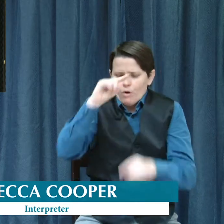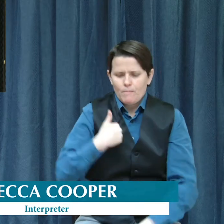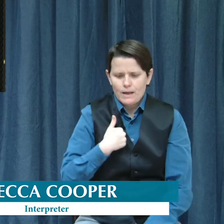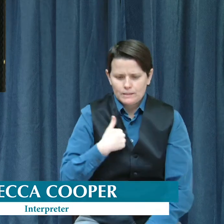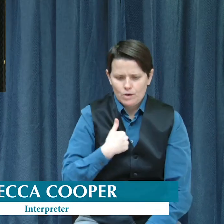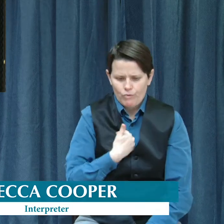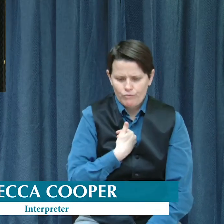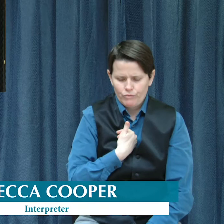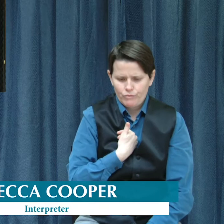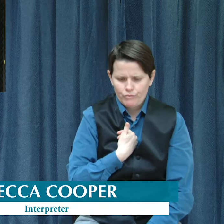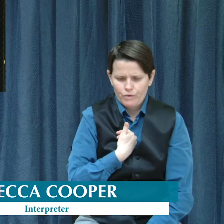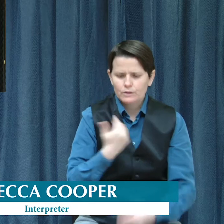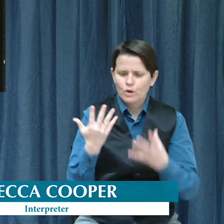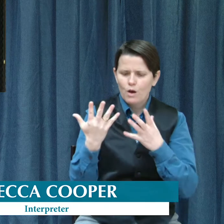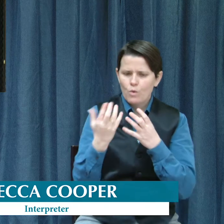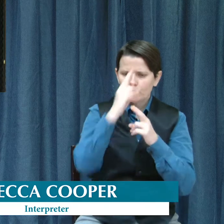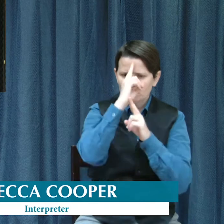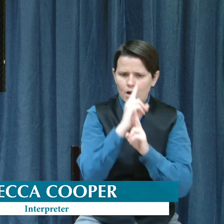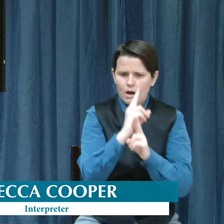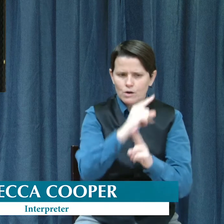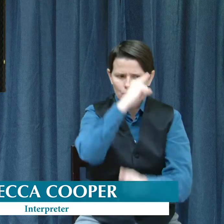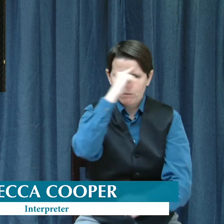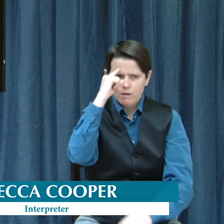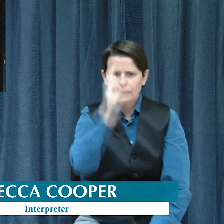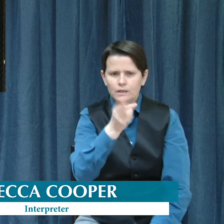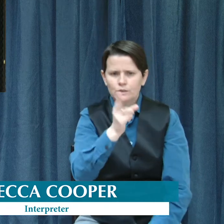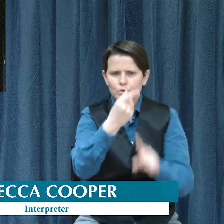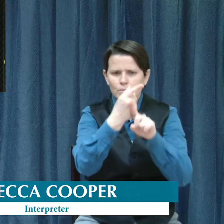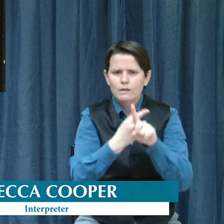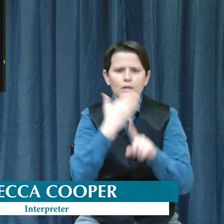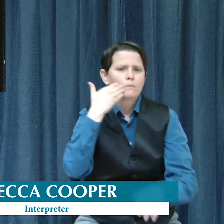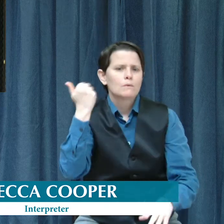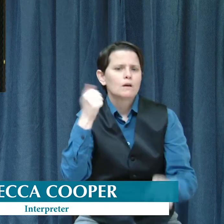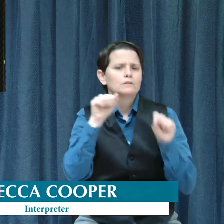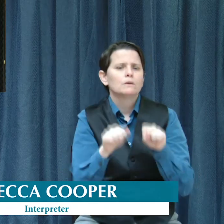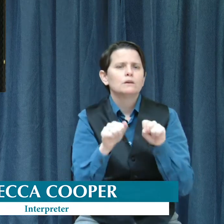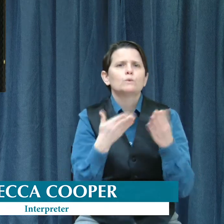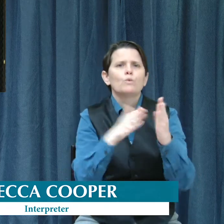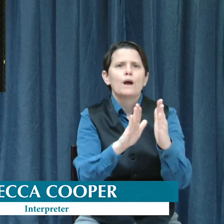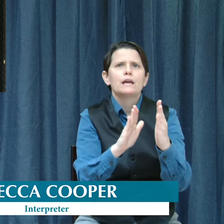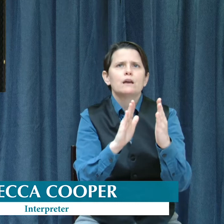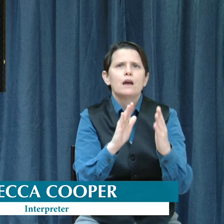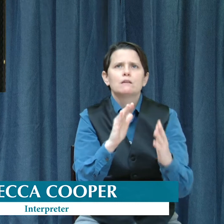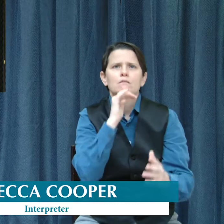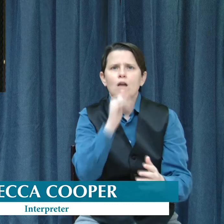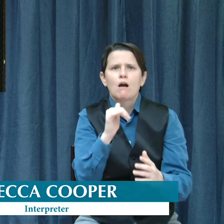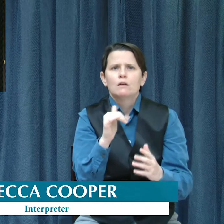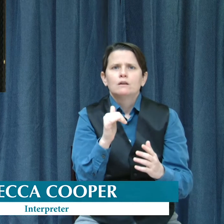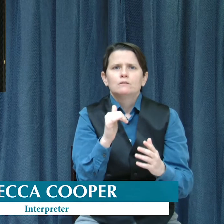like I want to honor Black History Month in the best possible way without making it all about me